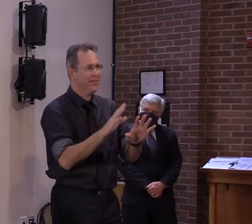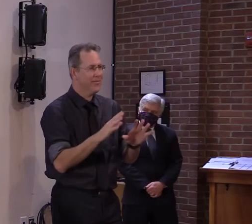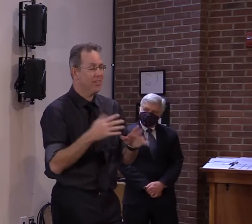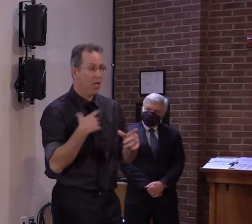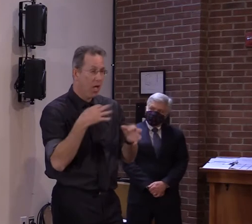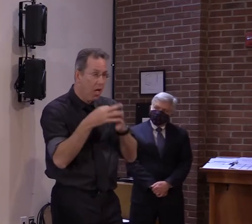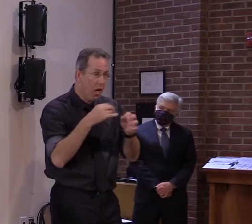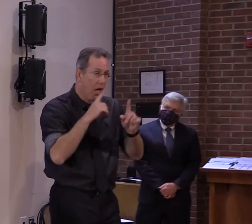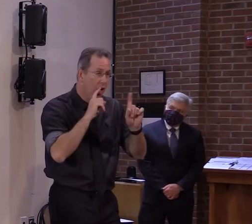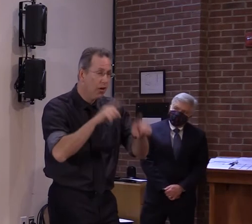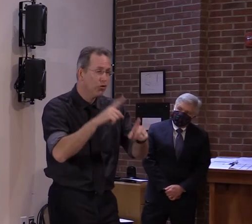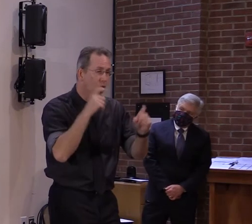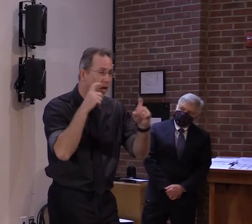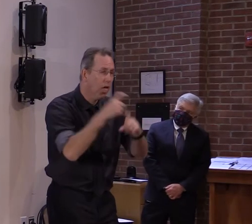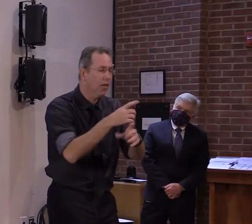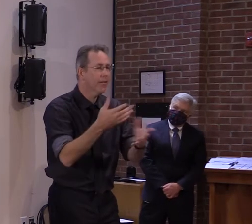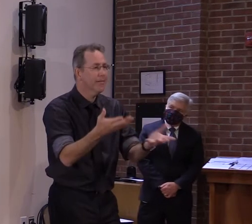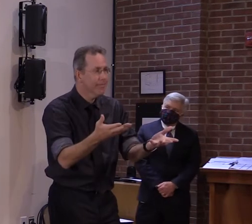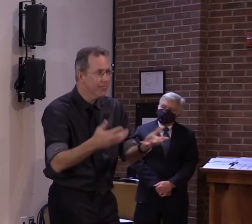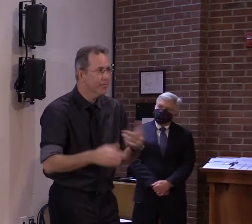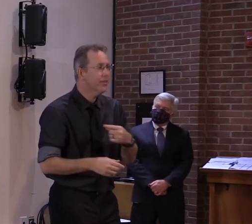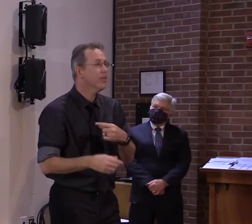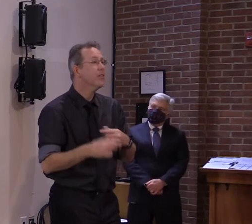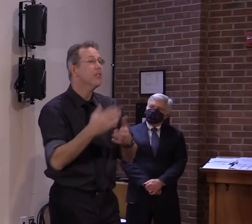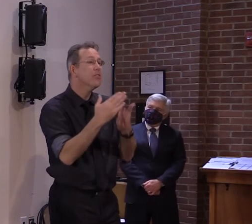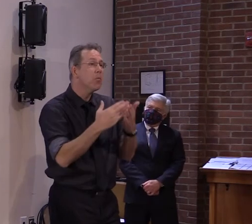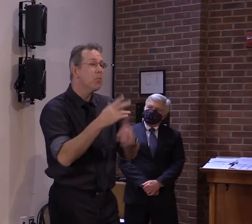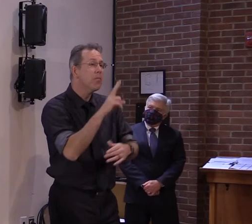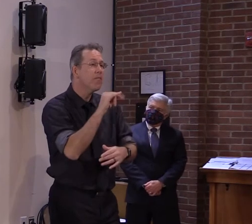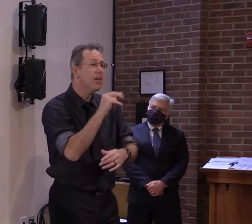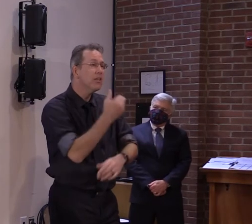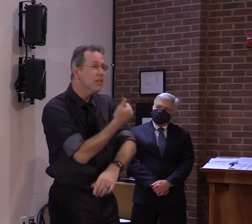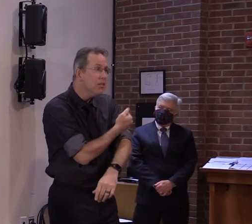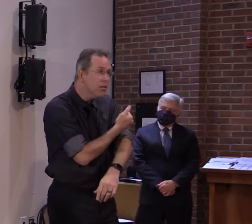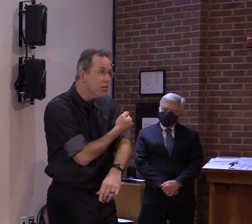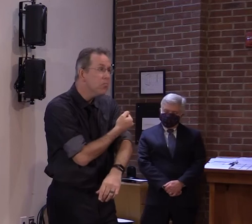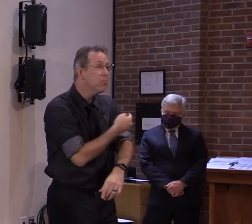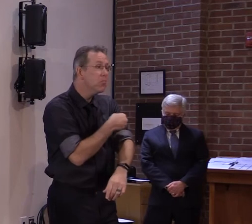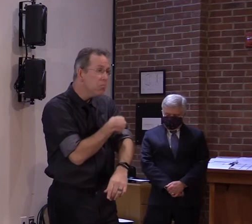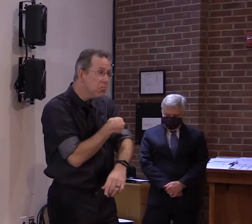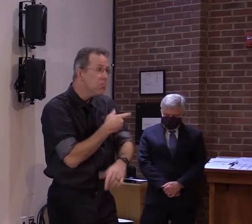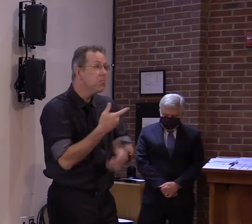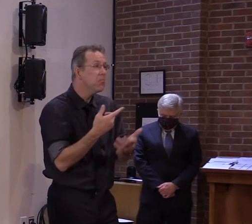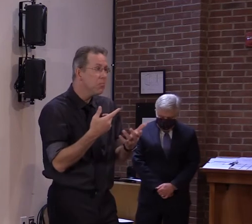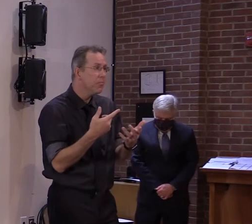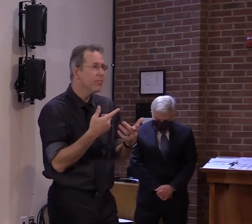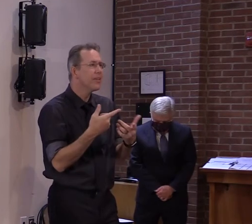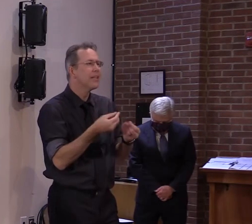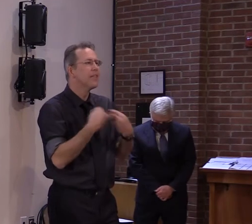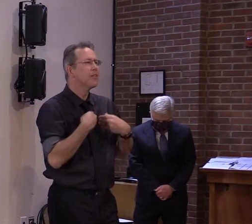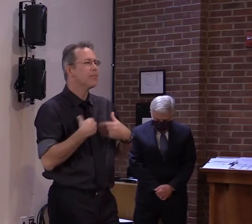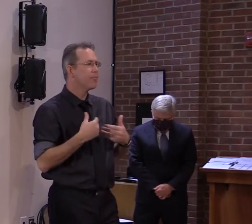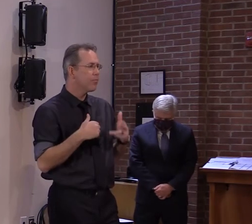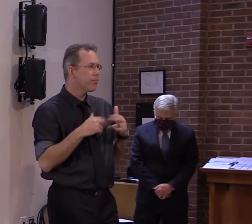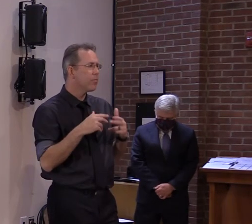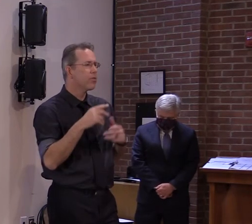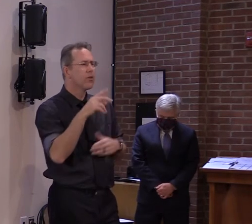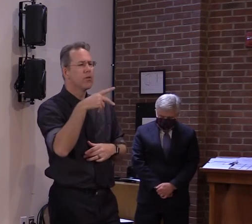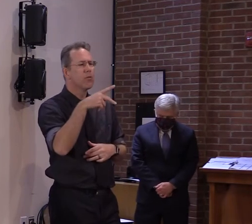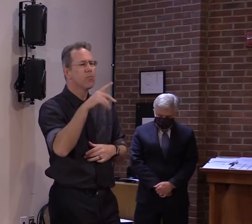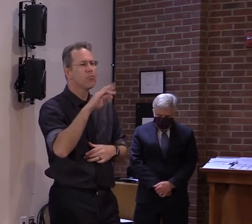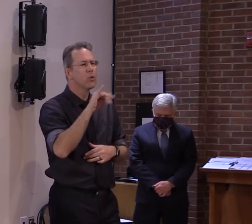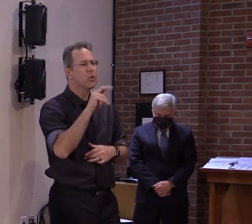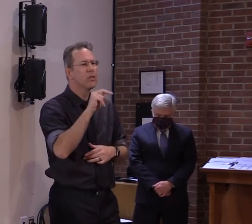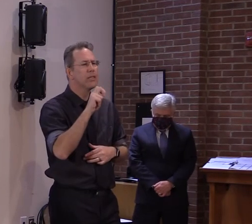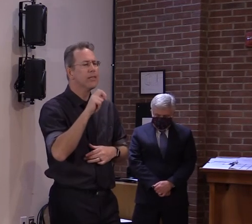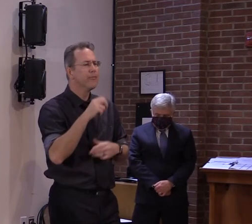protein that your body then reacts and produces antibodies against, and there are vaccines that actually provide